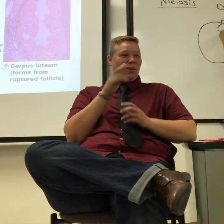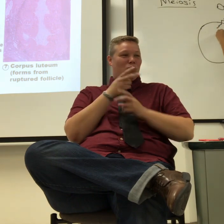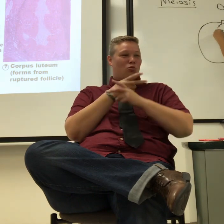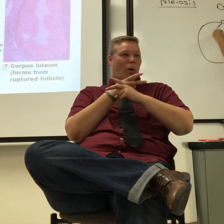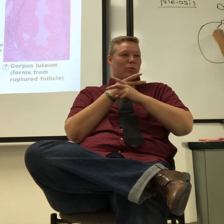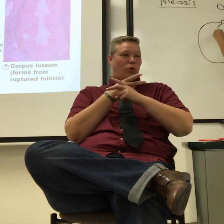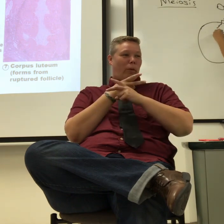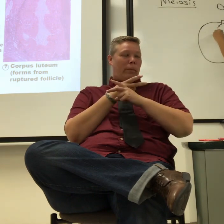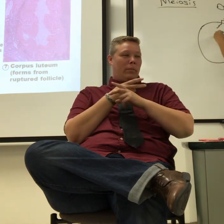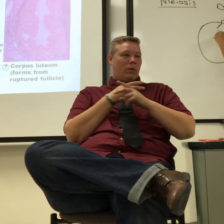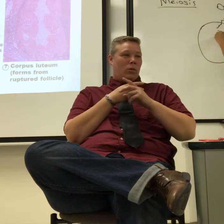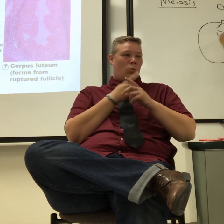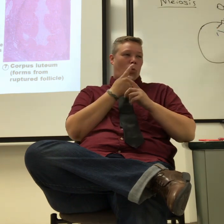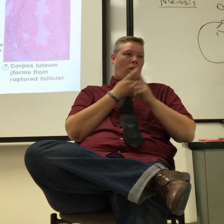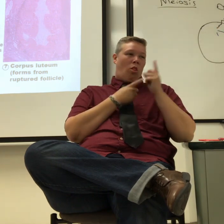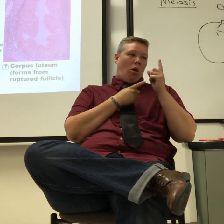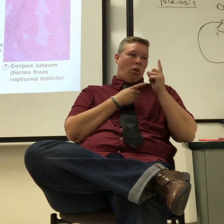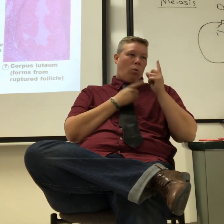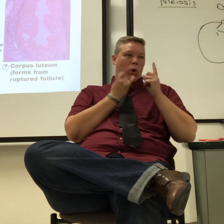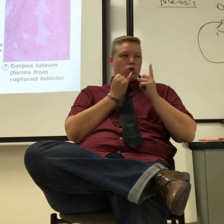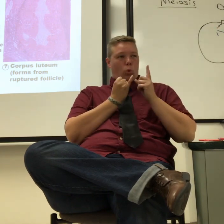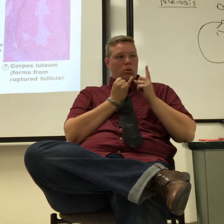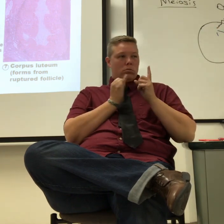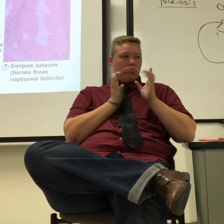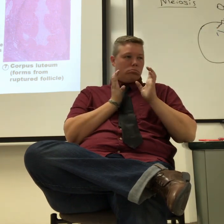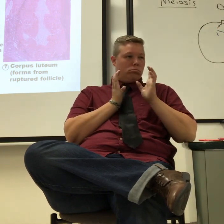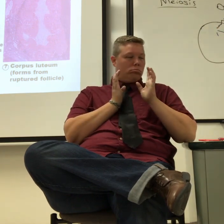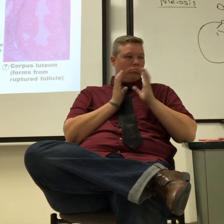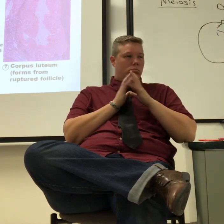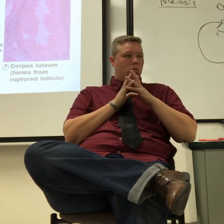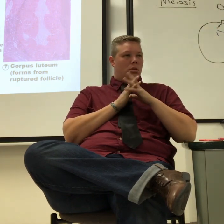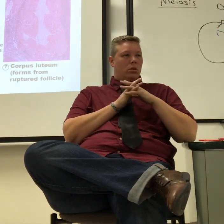One long, one short. Now